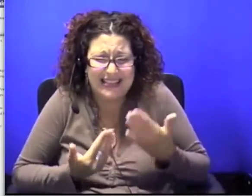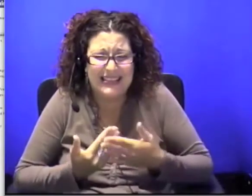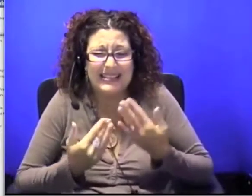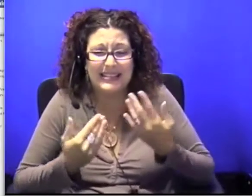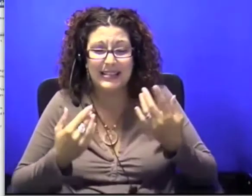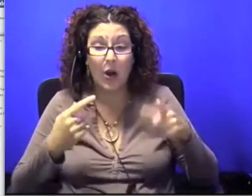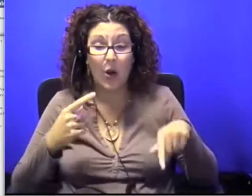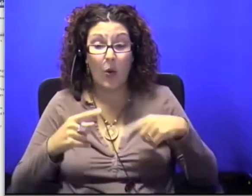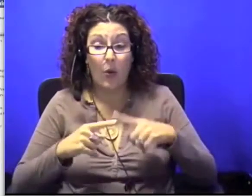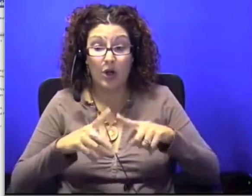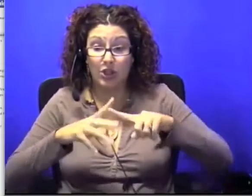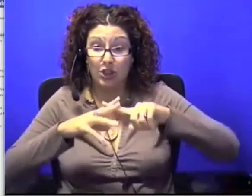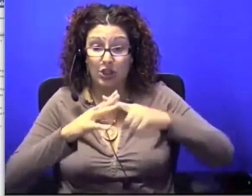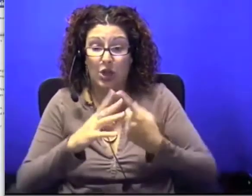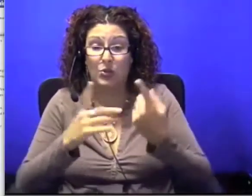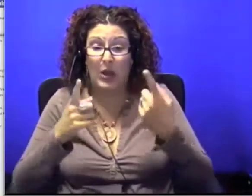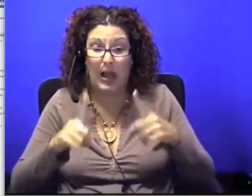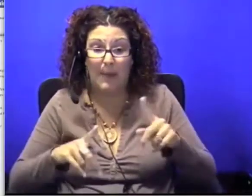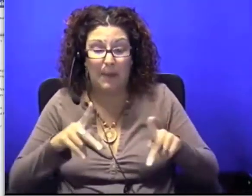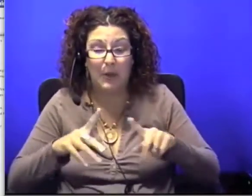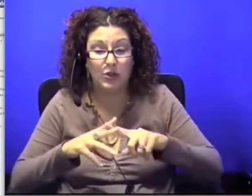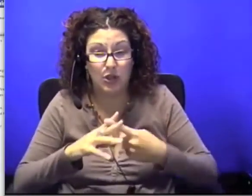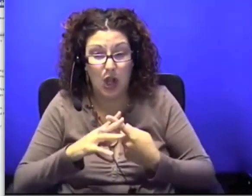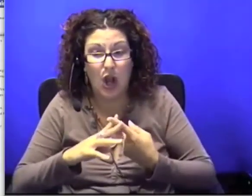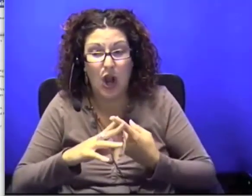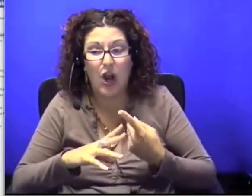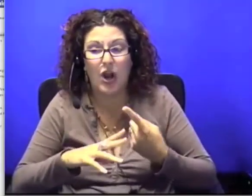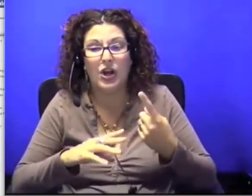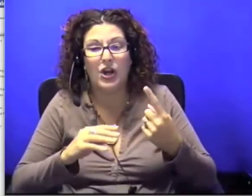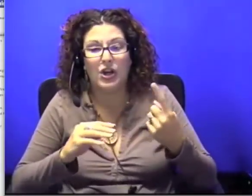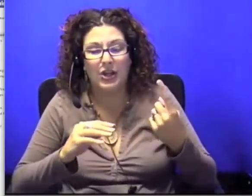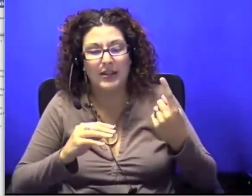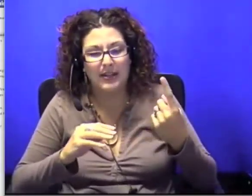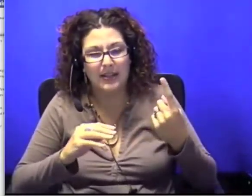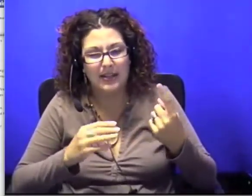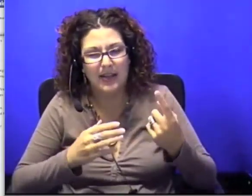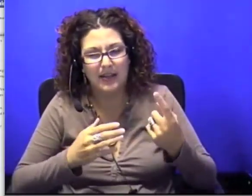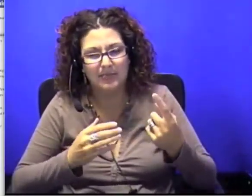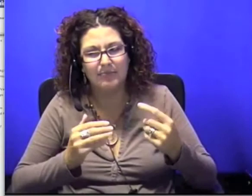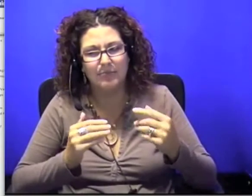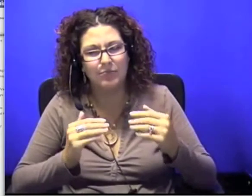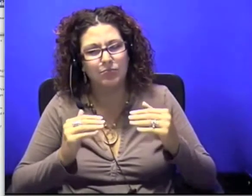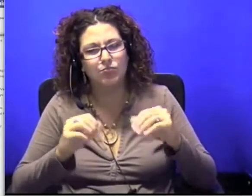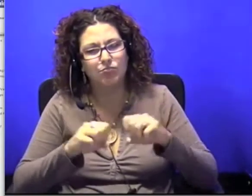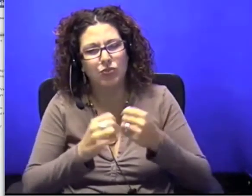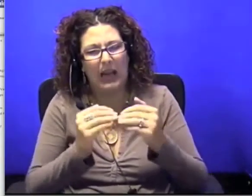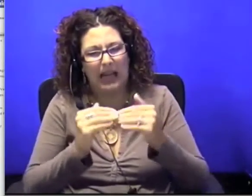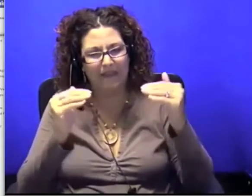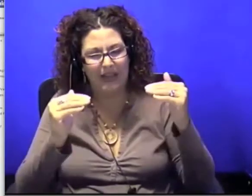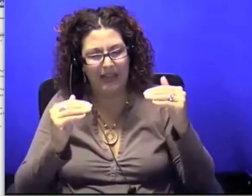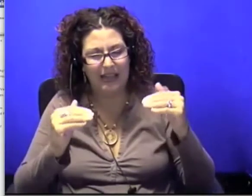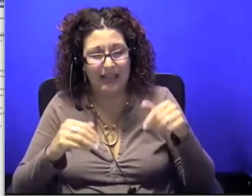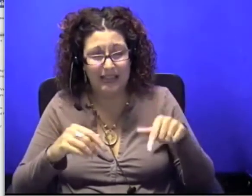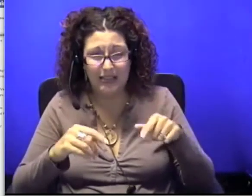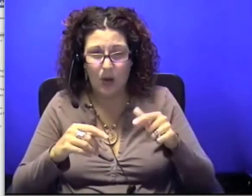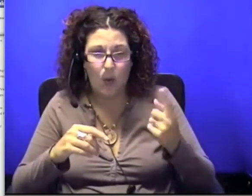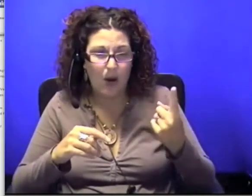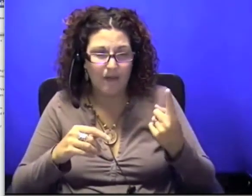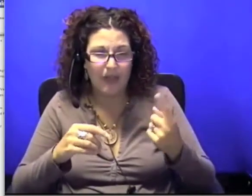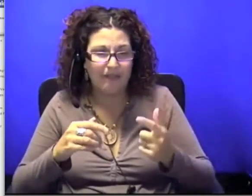when this explosion starts to happen, as people start getting to break even really much more quickly, in fact, it's one of the